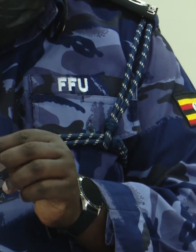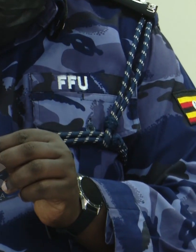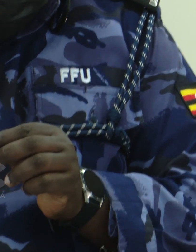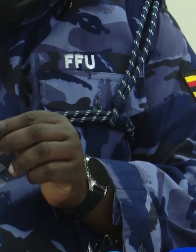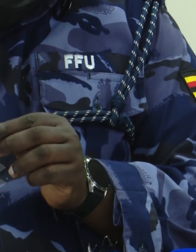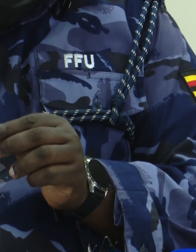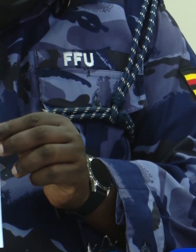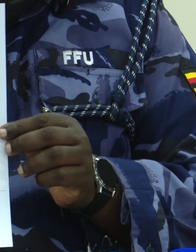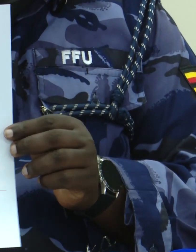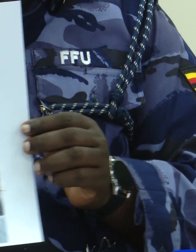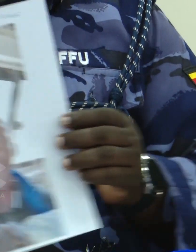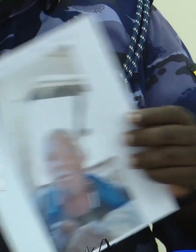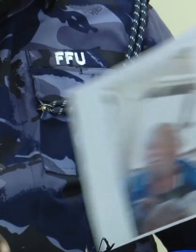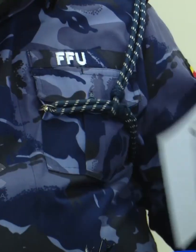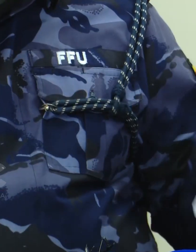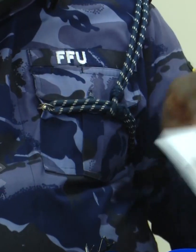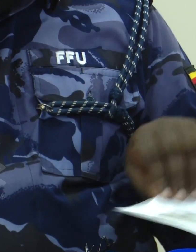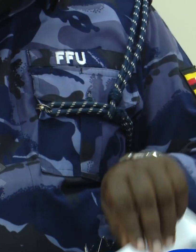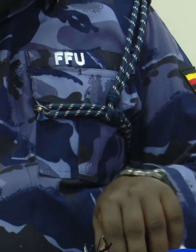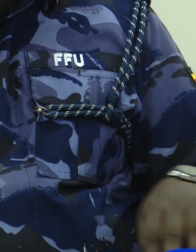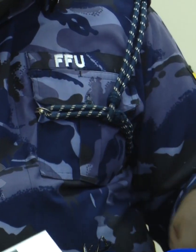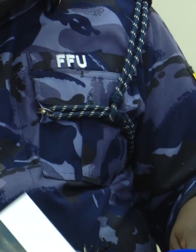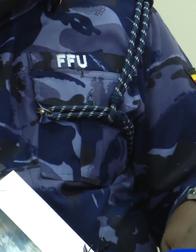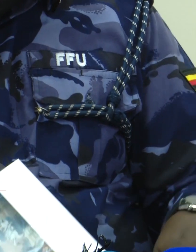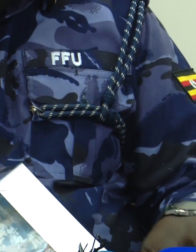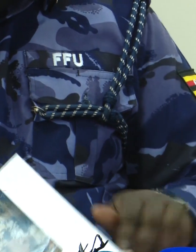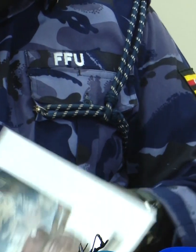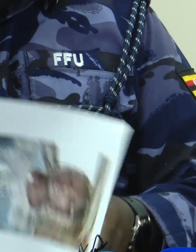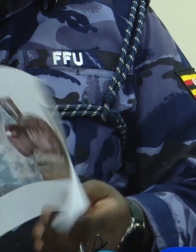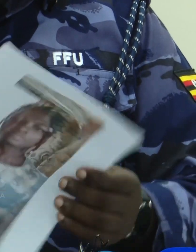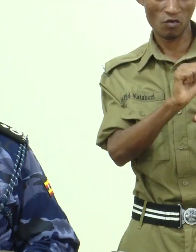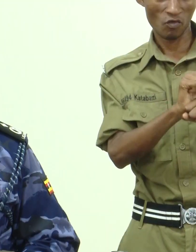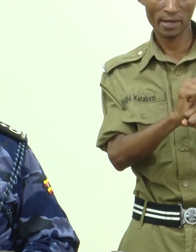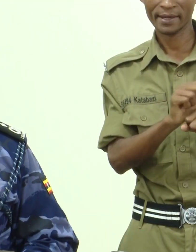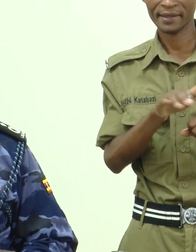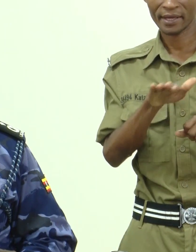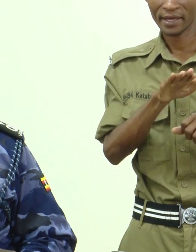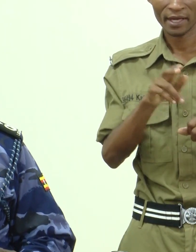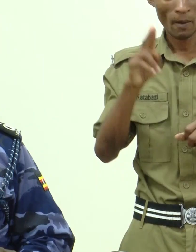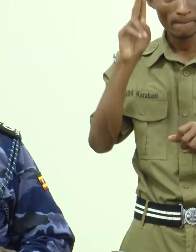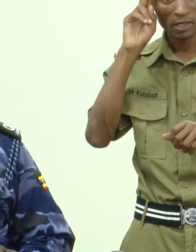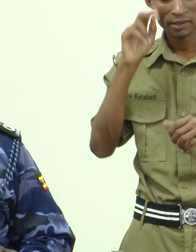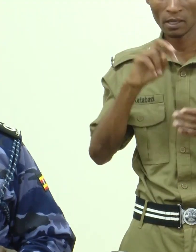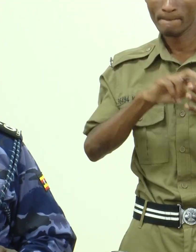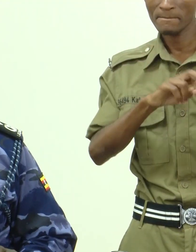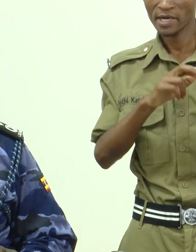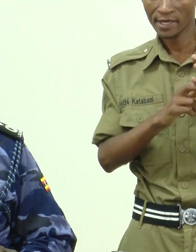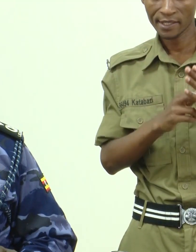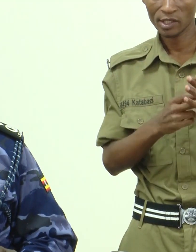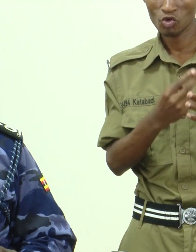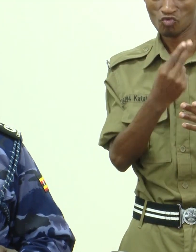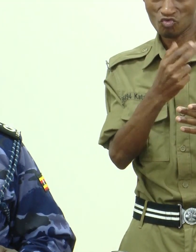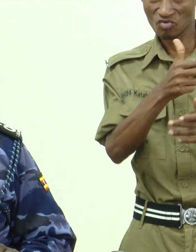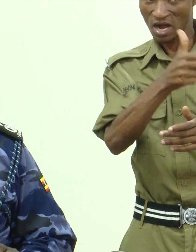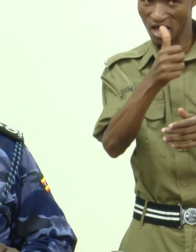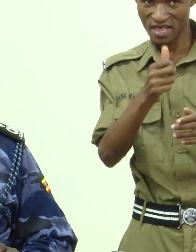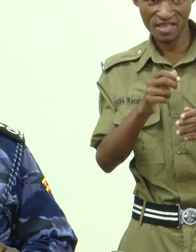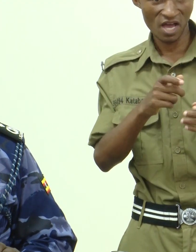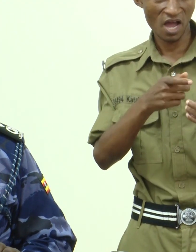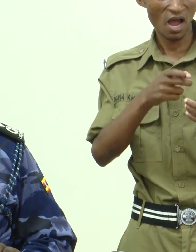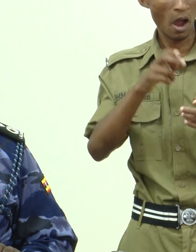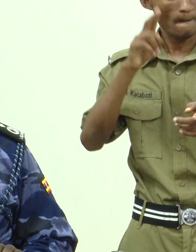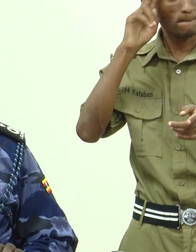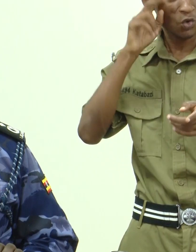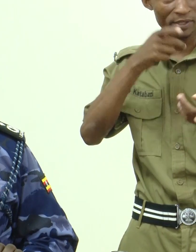been arrested and 2 guns recovered, plus other ammunitions. So that means there are 2 other police guns in these